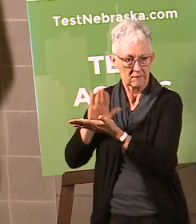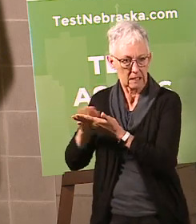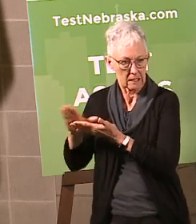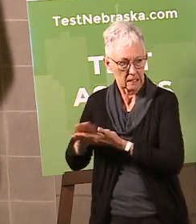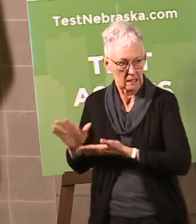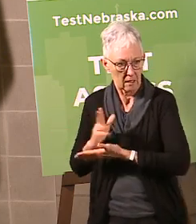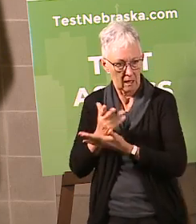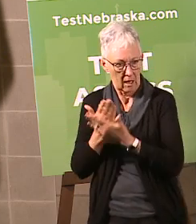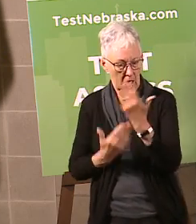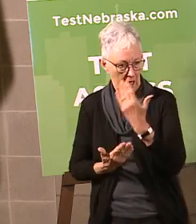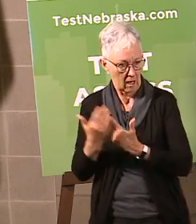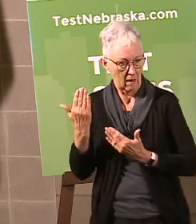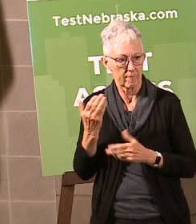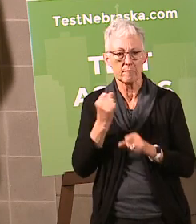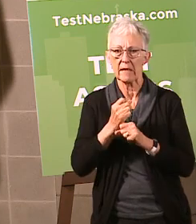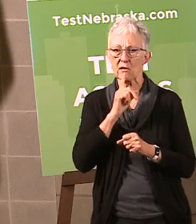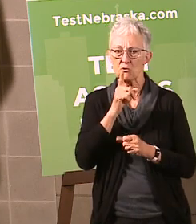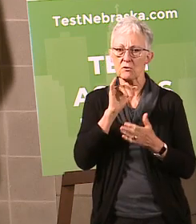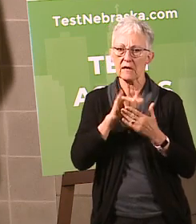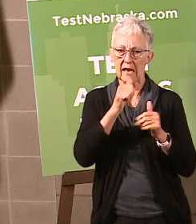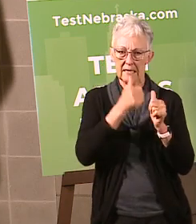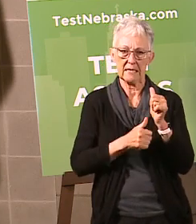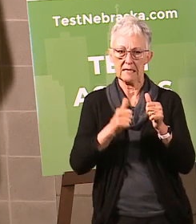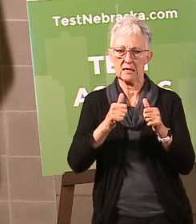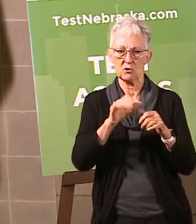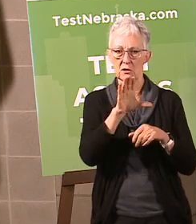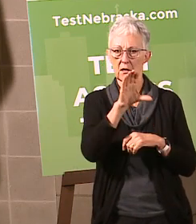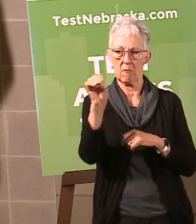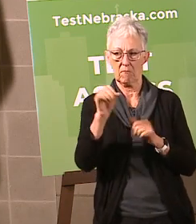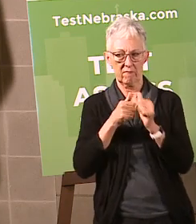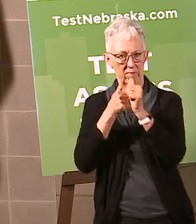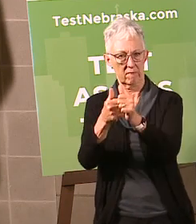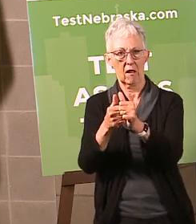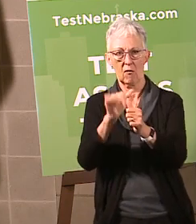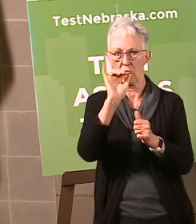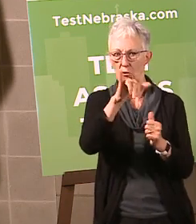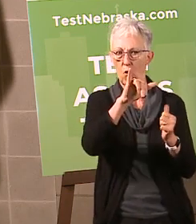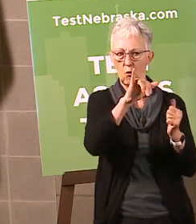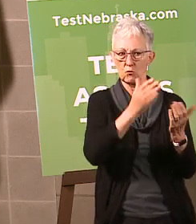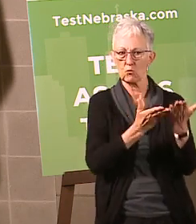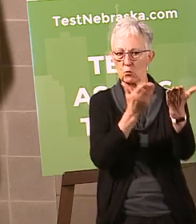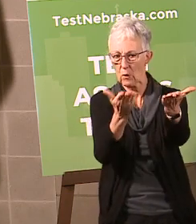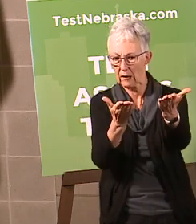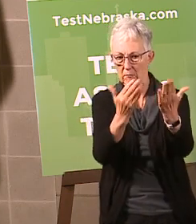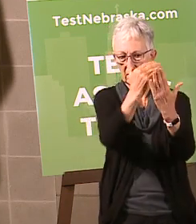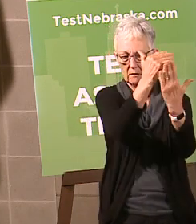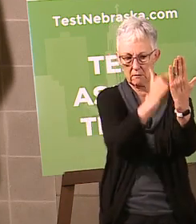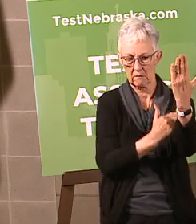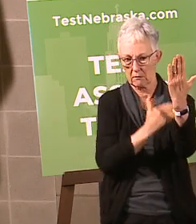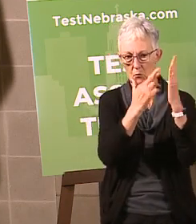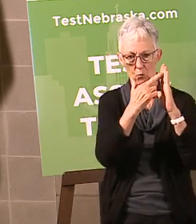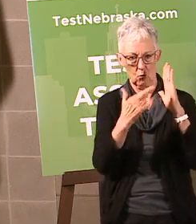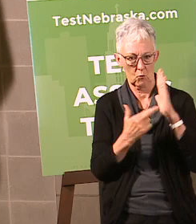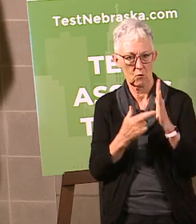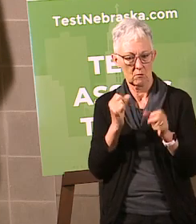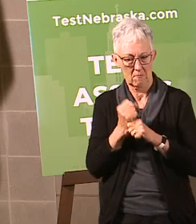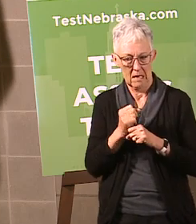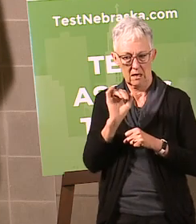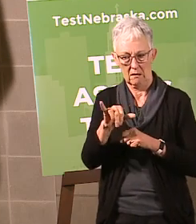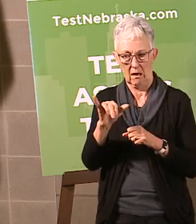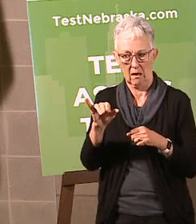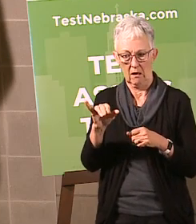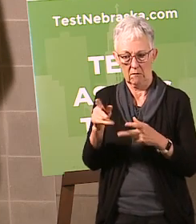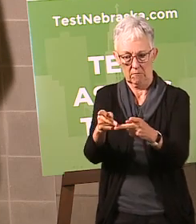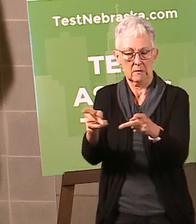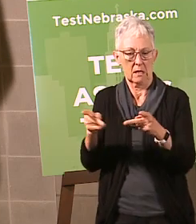our facilities are following along with those guidelines to be able to make sure we take the steps to make those environments as safe as possible for the people who are